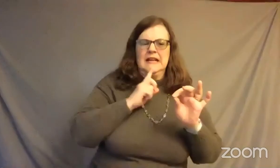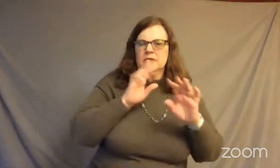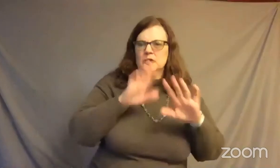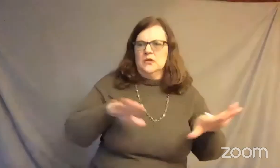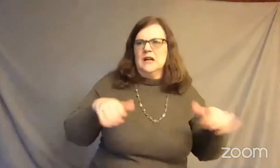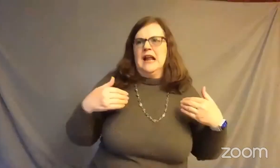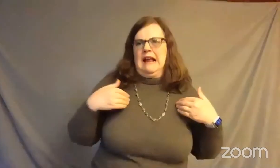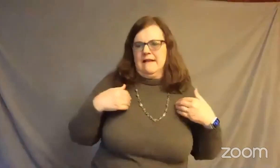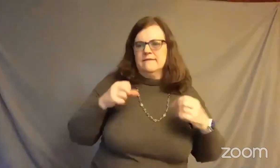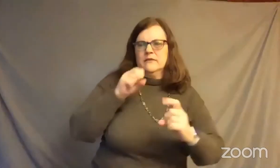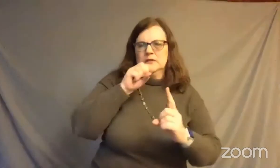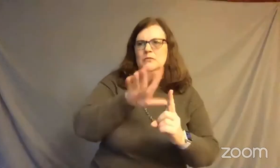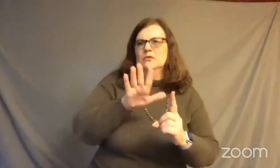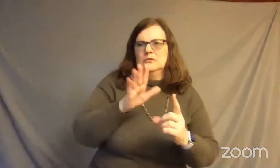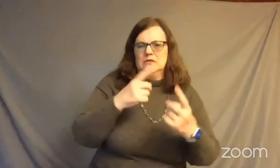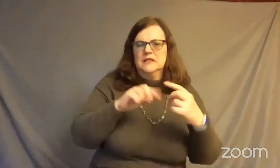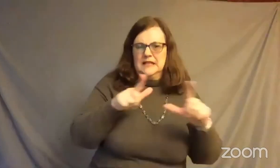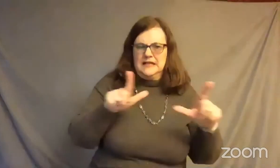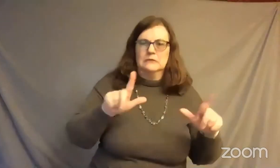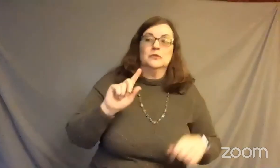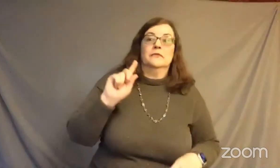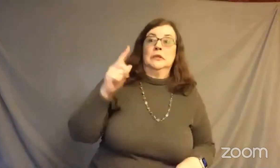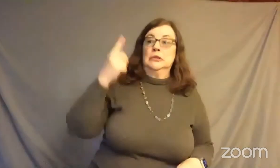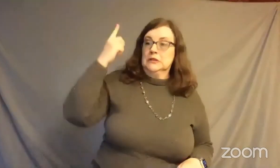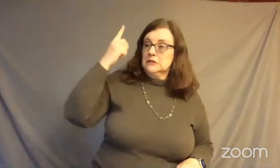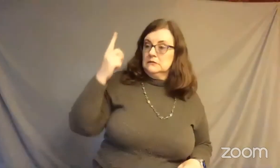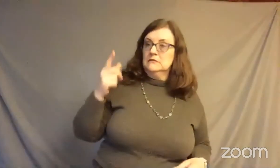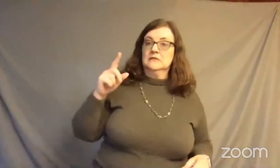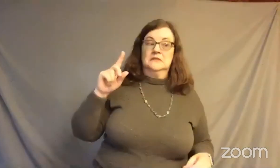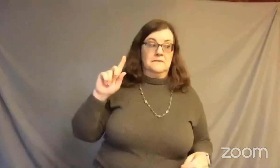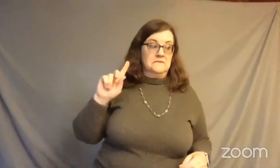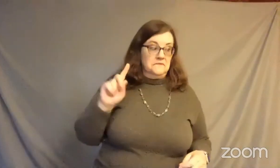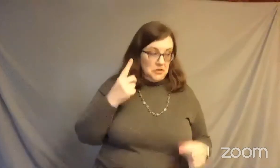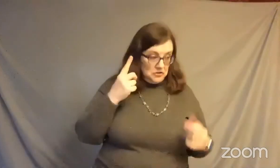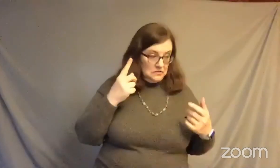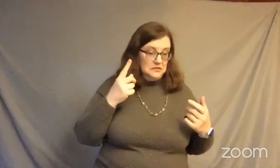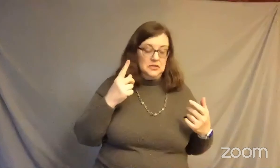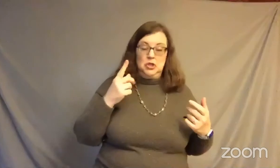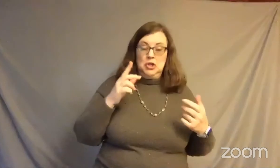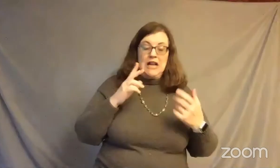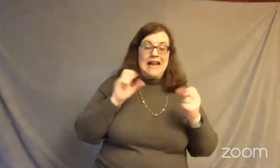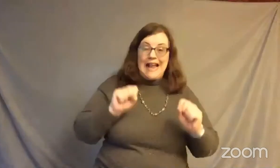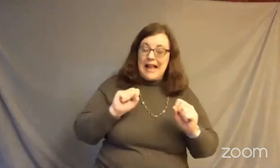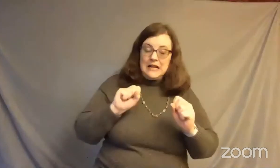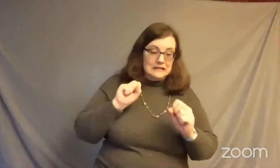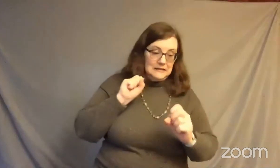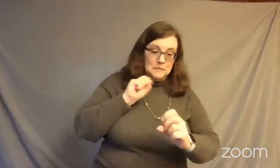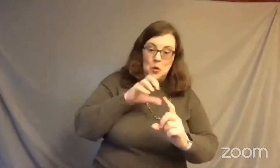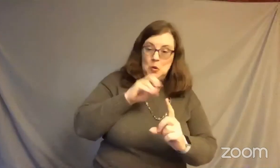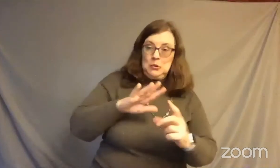cannot hear, who will always struggle with learning a spoken language. And if children are exposed first to a sign